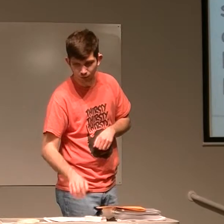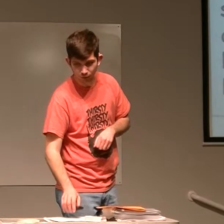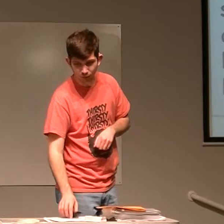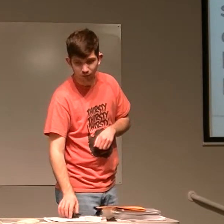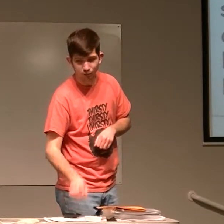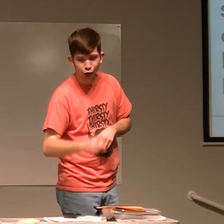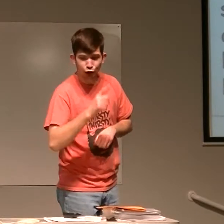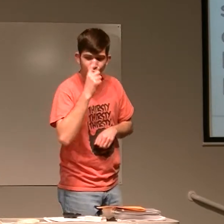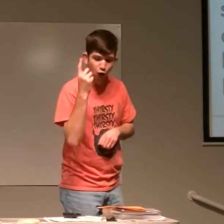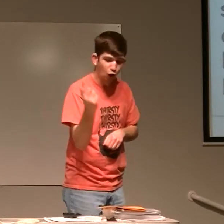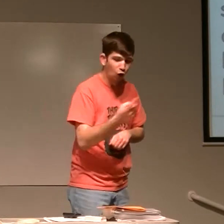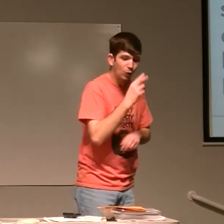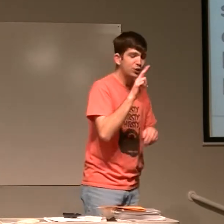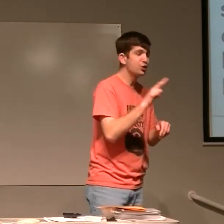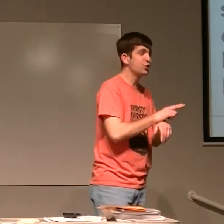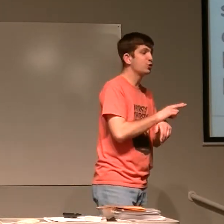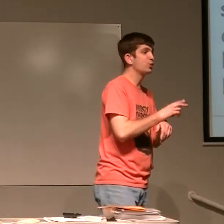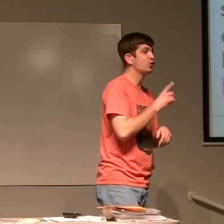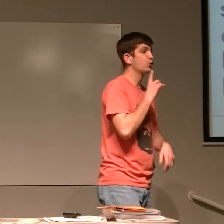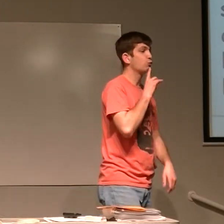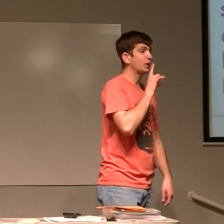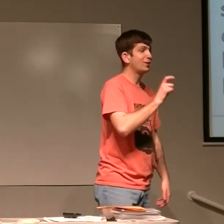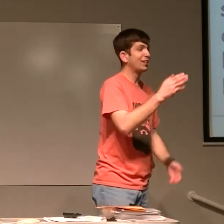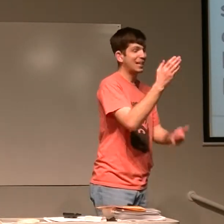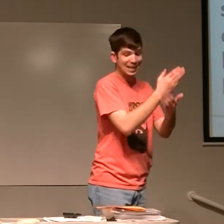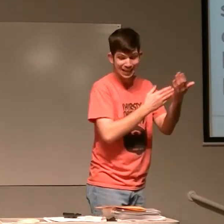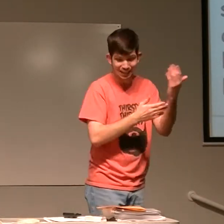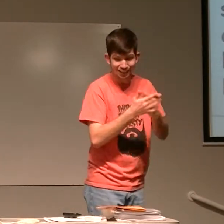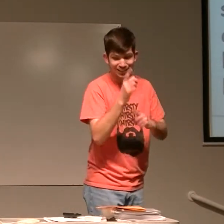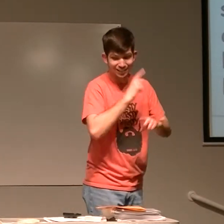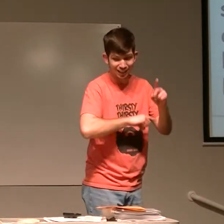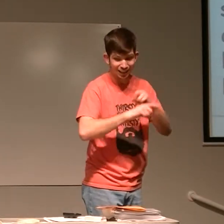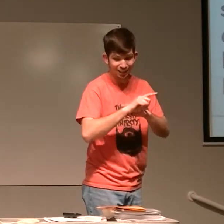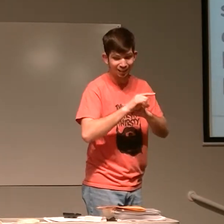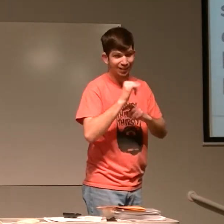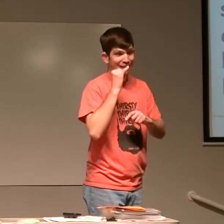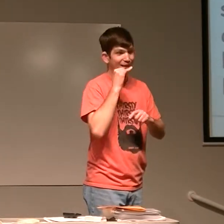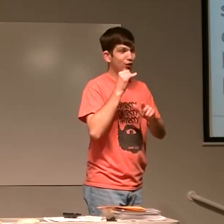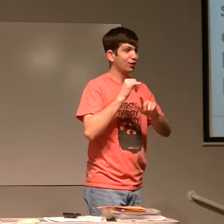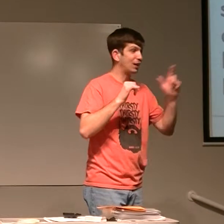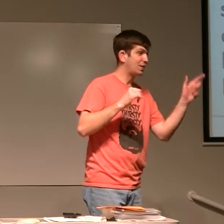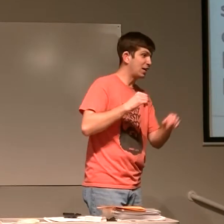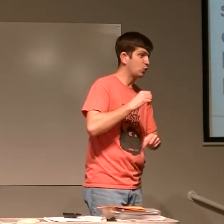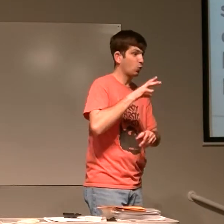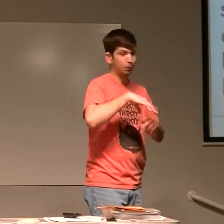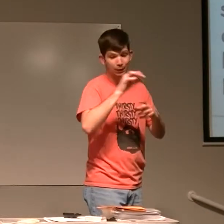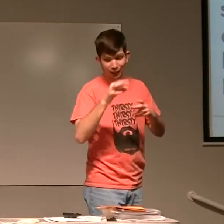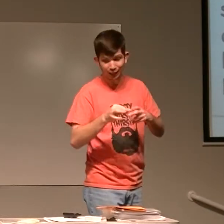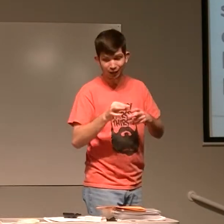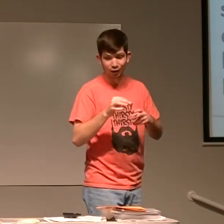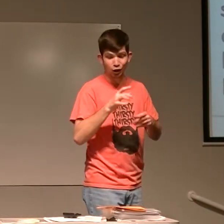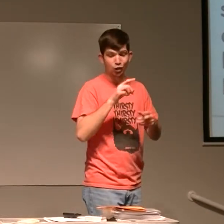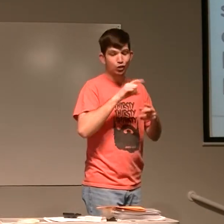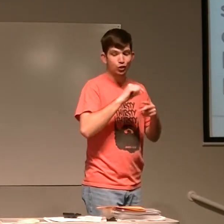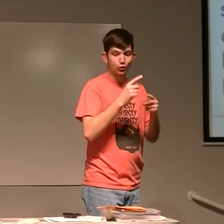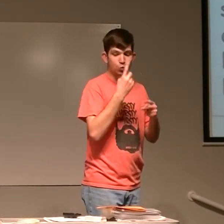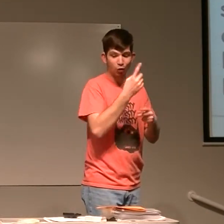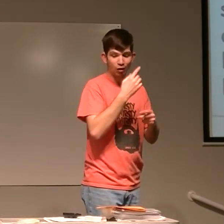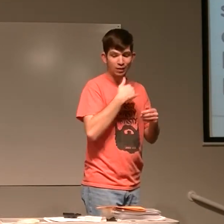So you should always use your real hand to sign. If you're left-handed or picking, choose one to